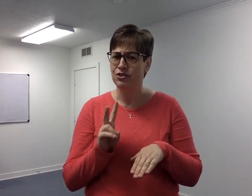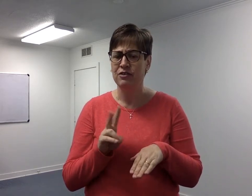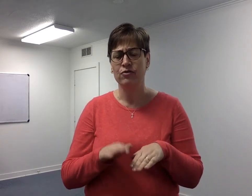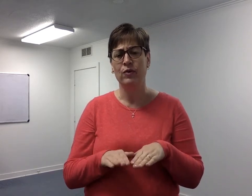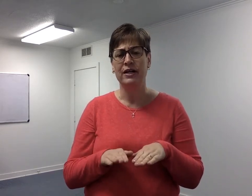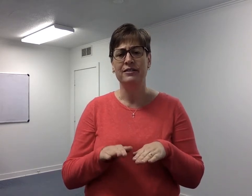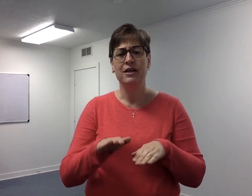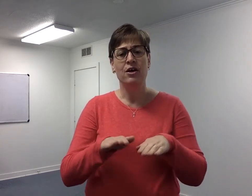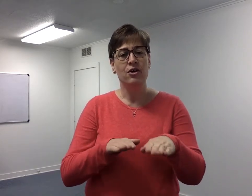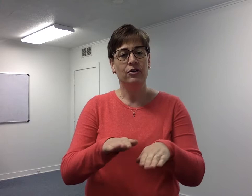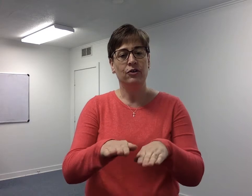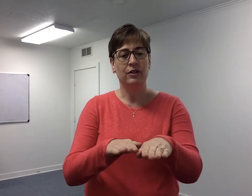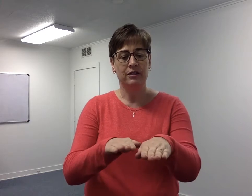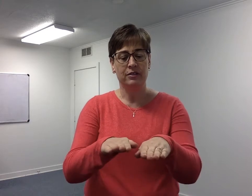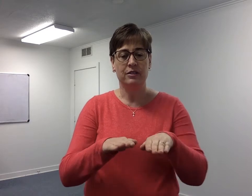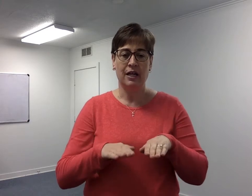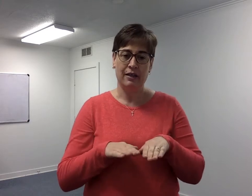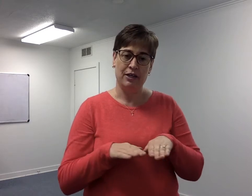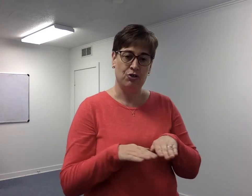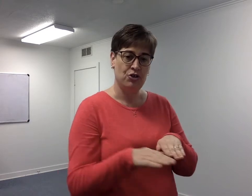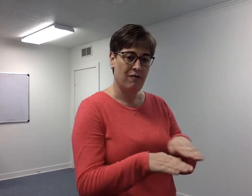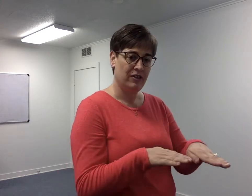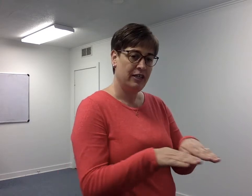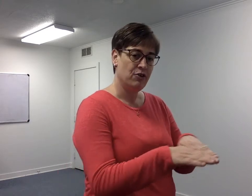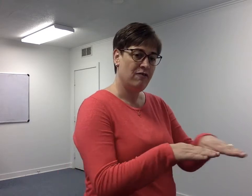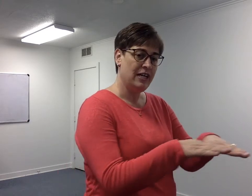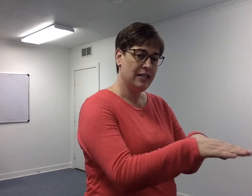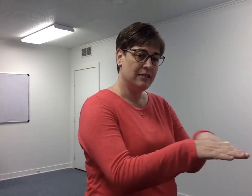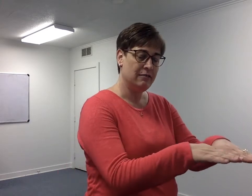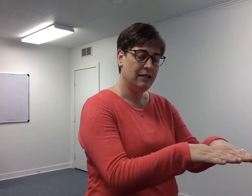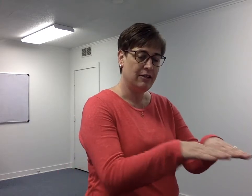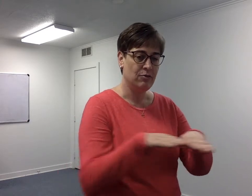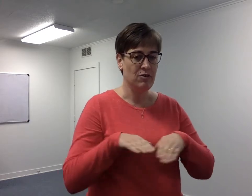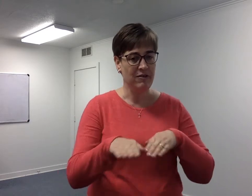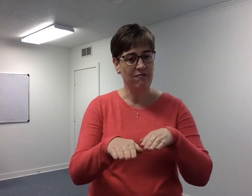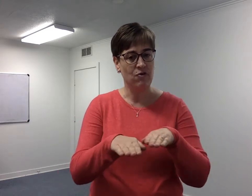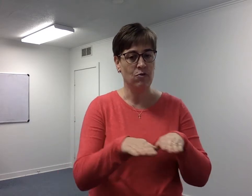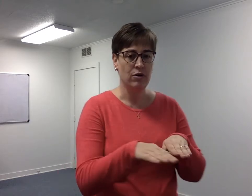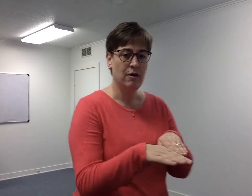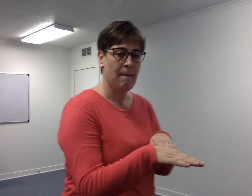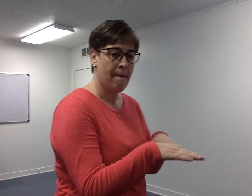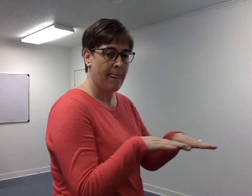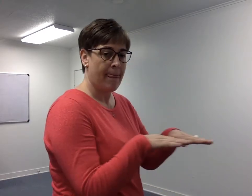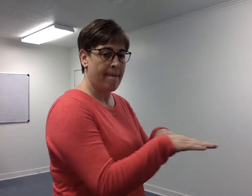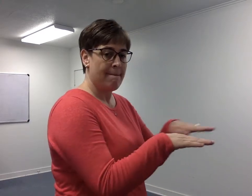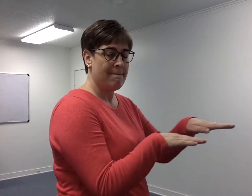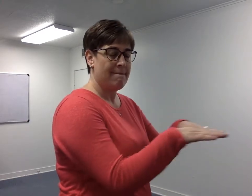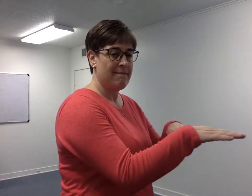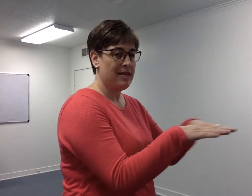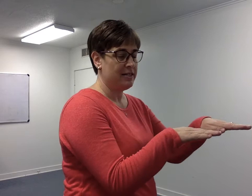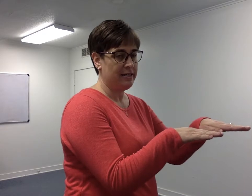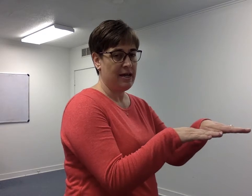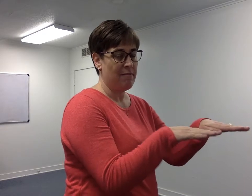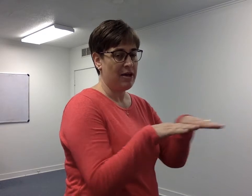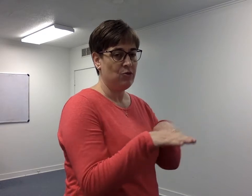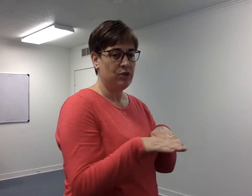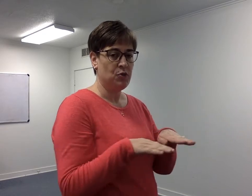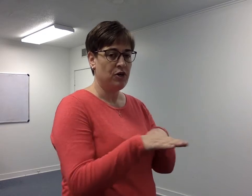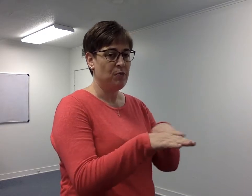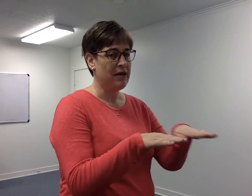different ways. You can kind of like you're shuffling your feet, and they're moving forward. And it does not matter which one you make